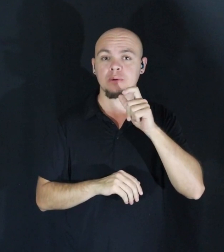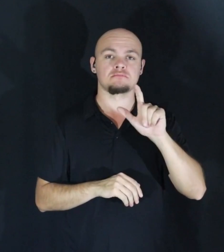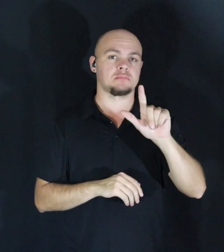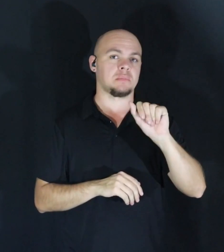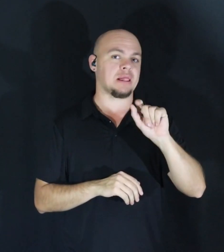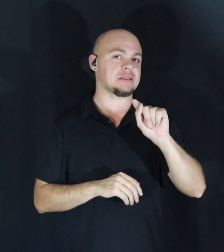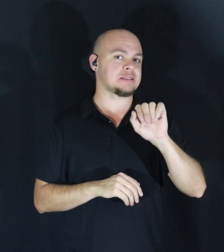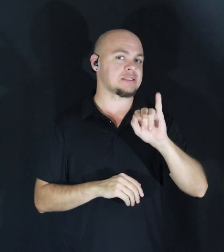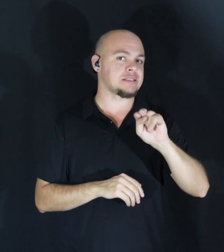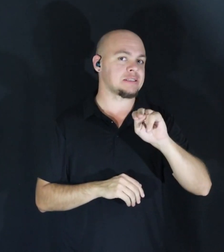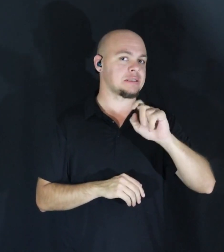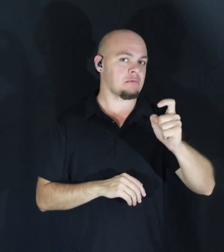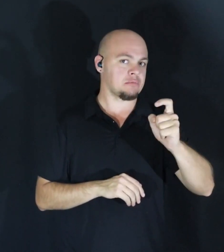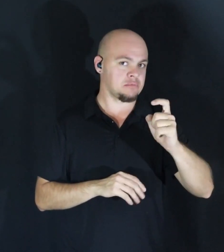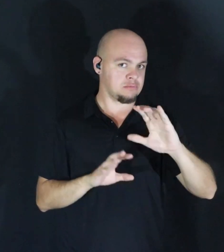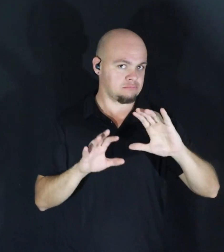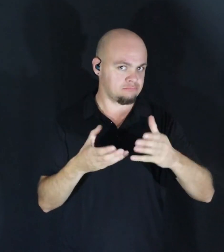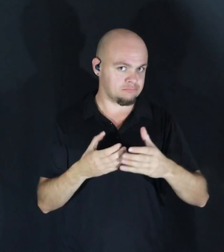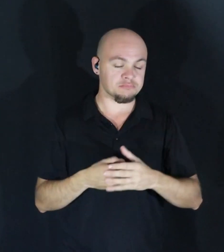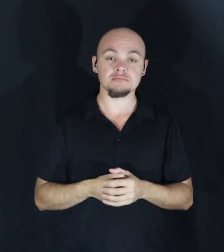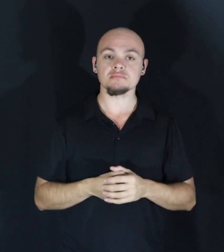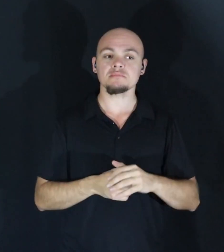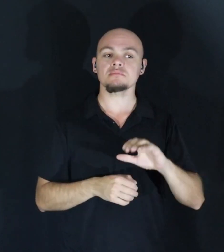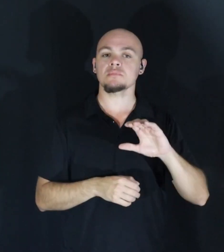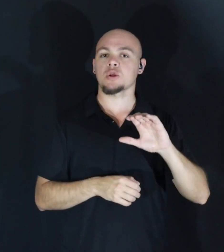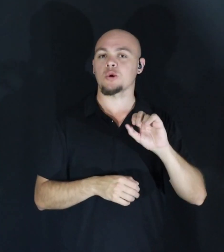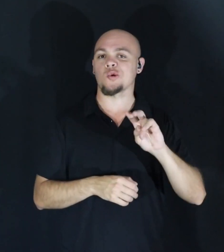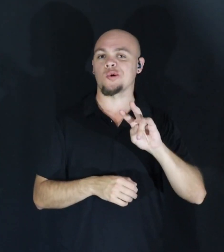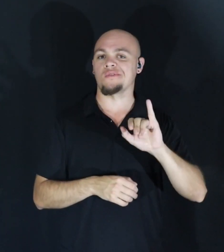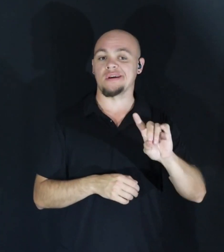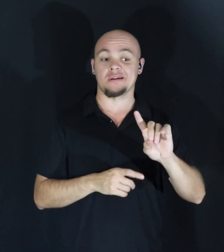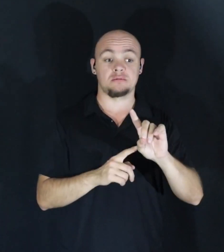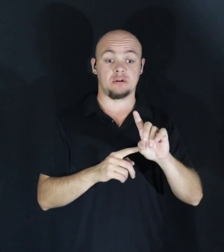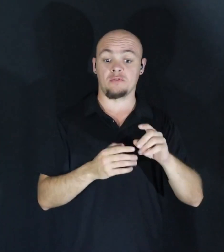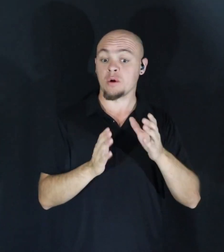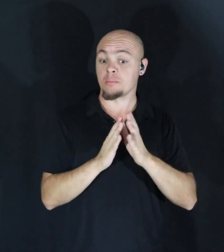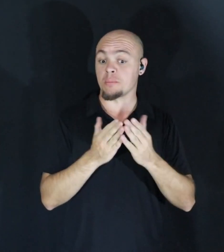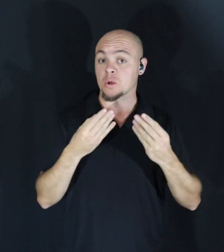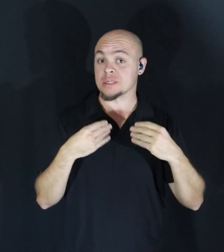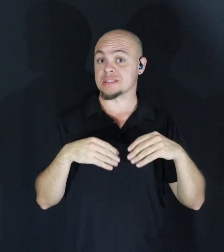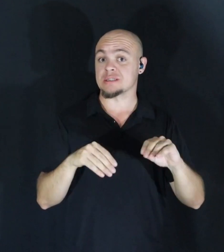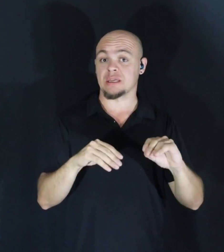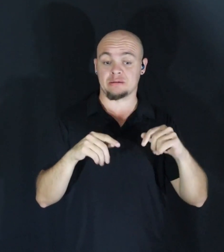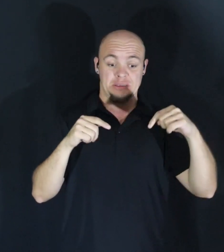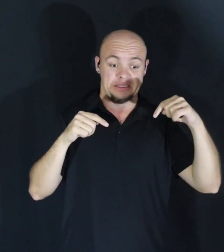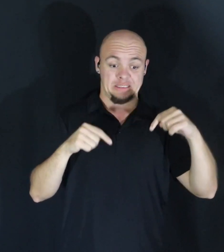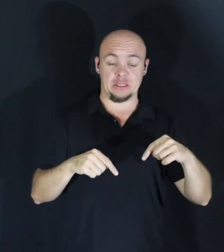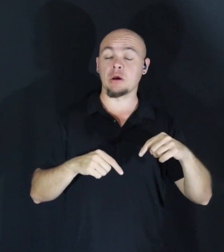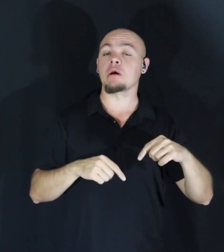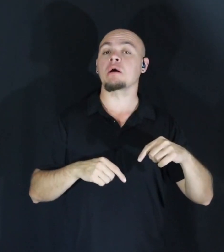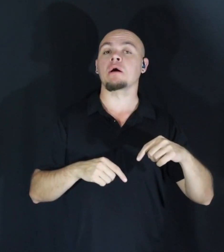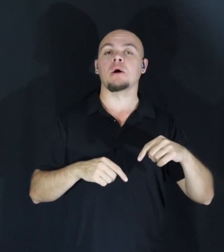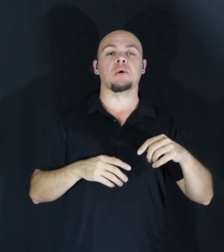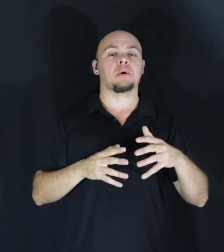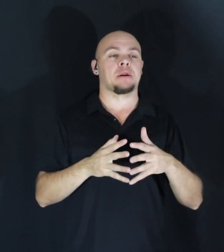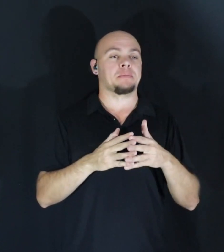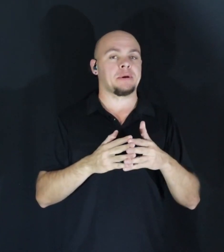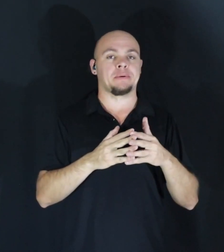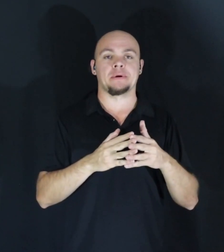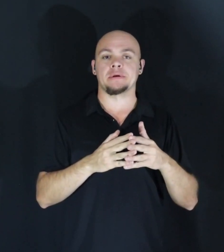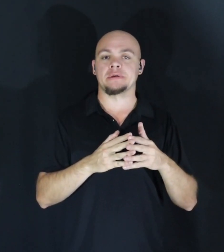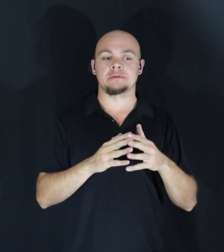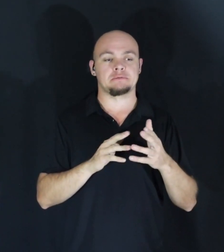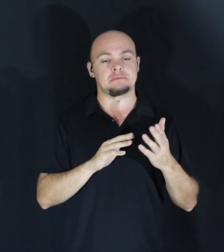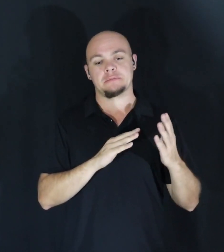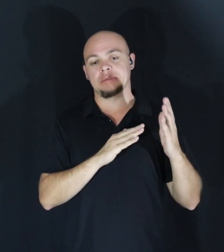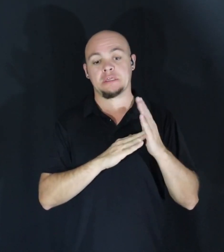At the beginning of COVID, we were behind the largest increase in book sales in this country in over a decade. We